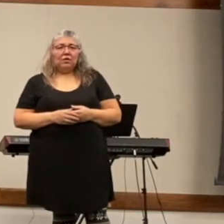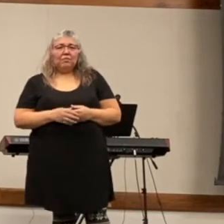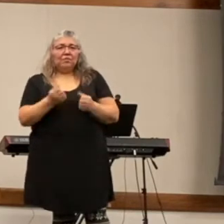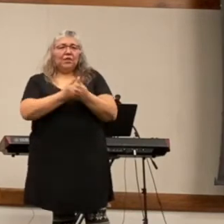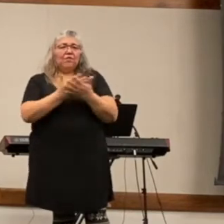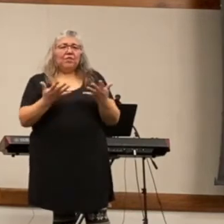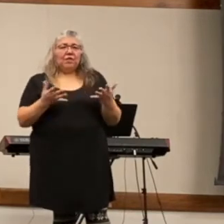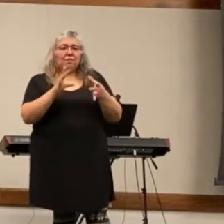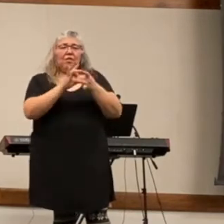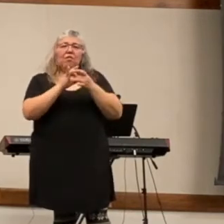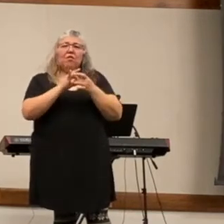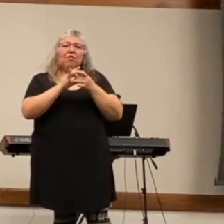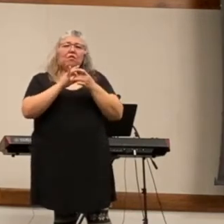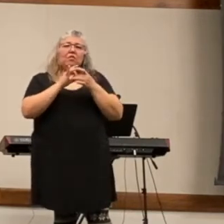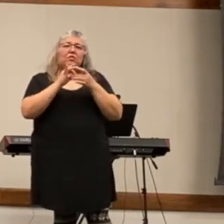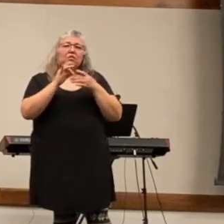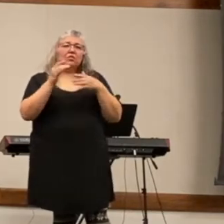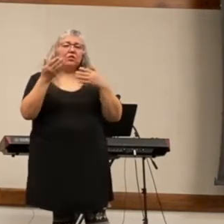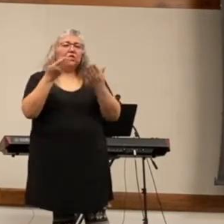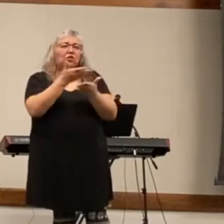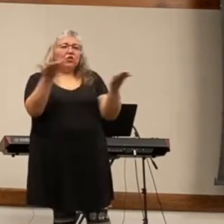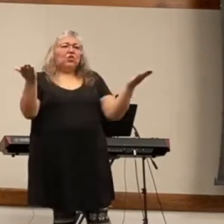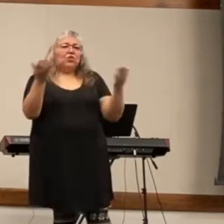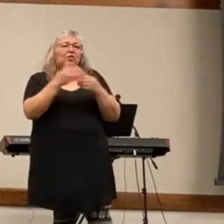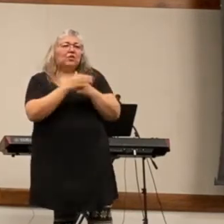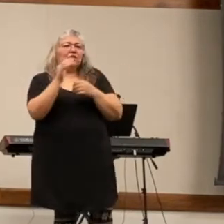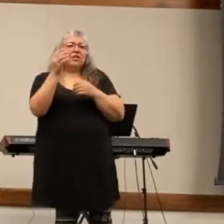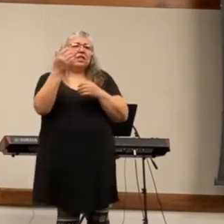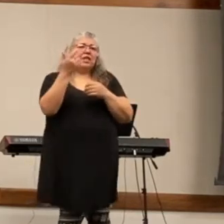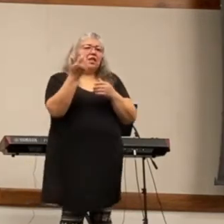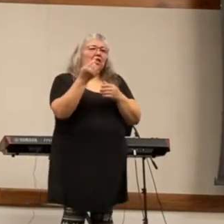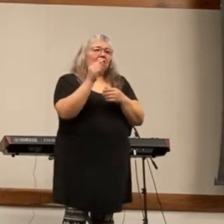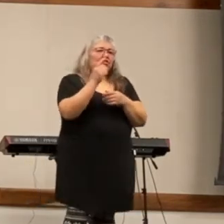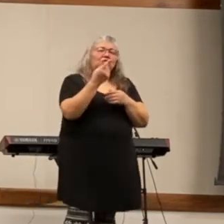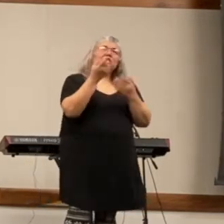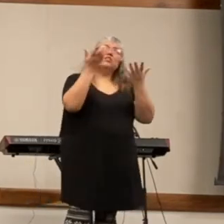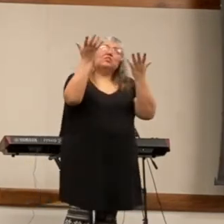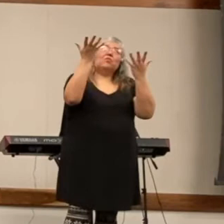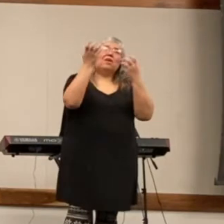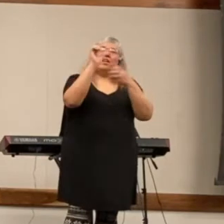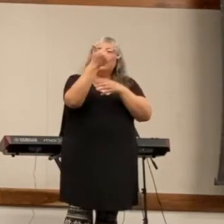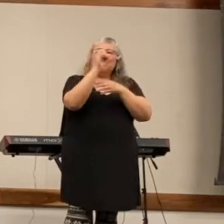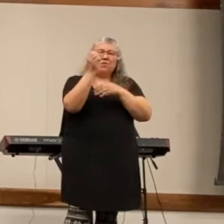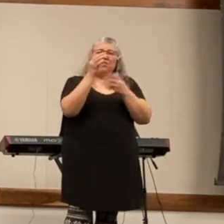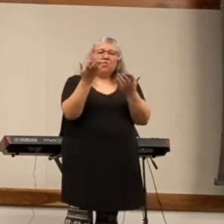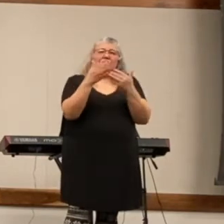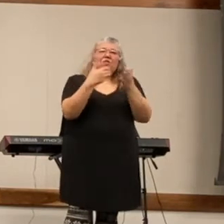Everything belongs to you, and all you're asking for from me is 10% of what is already yours?